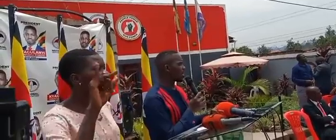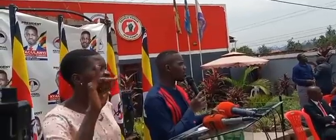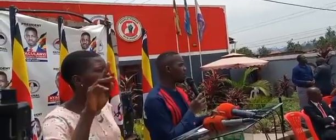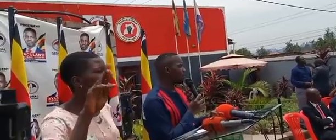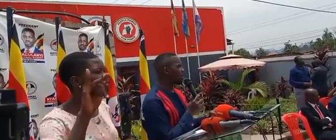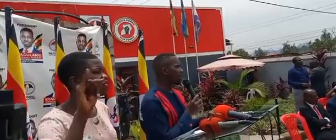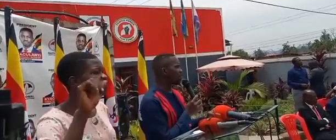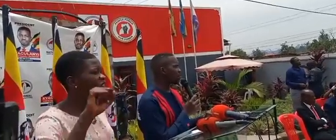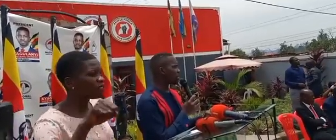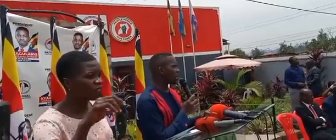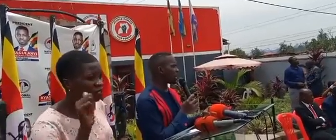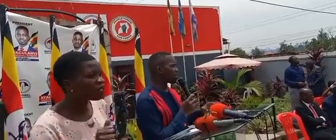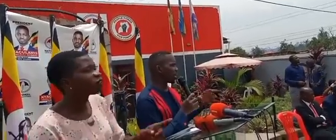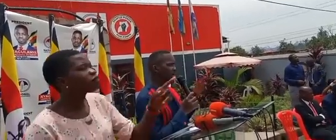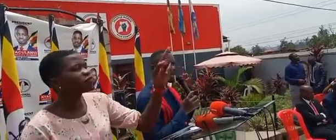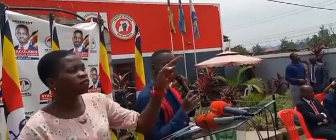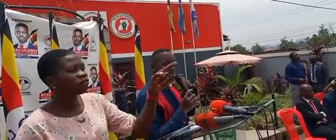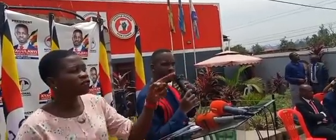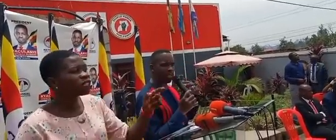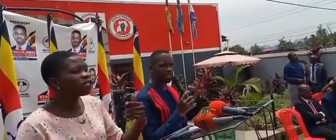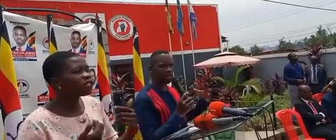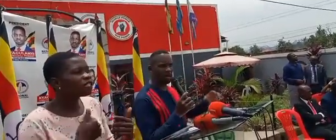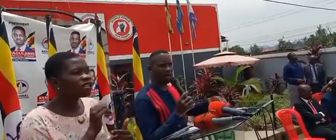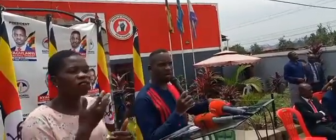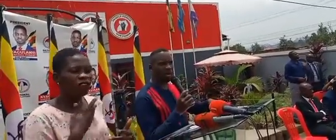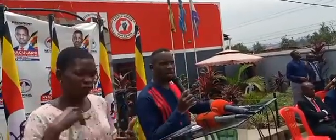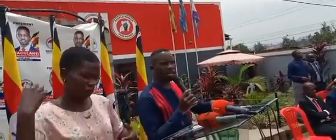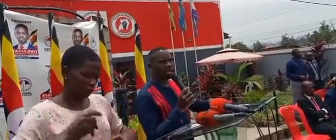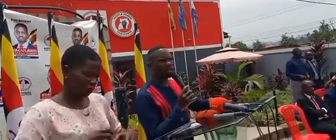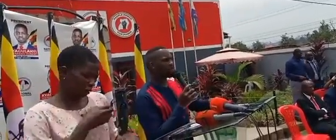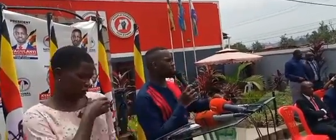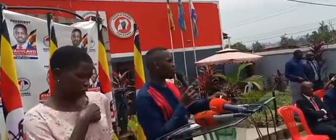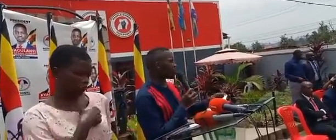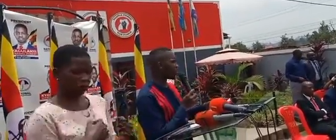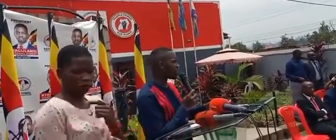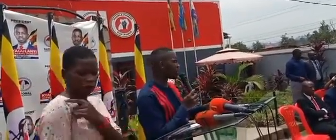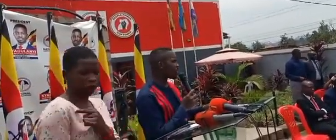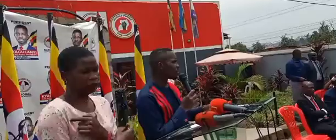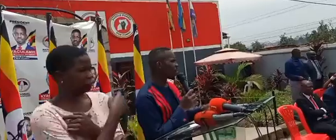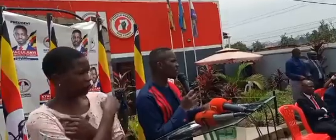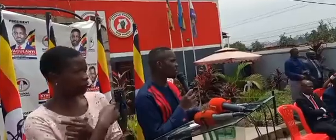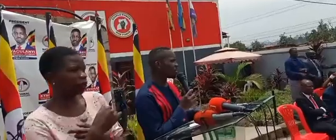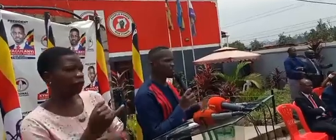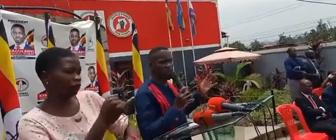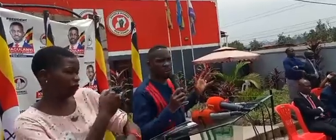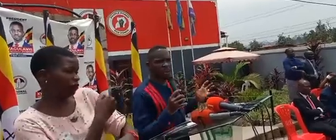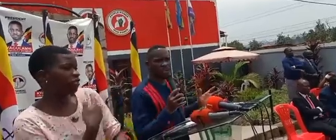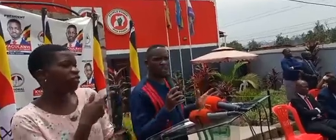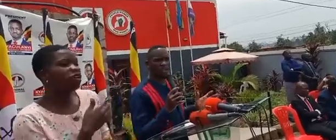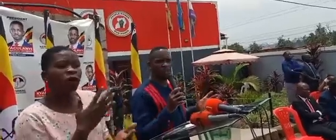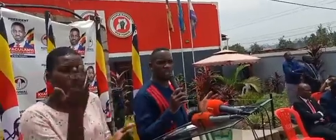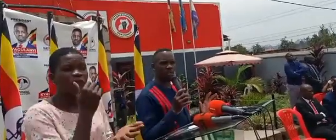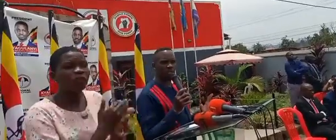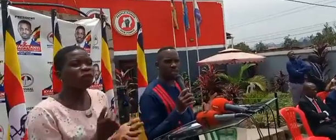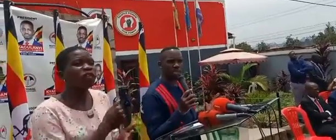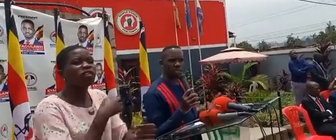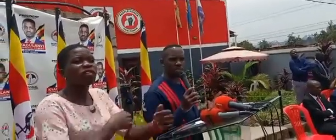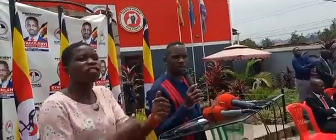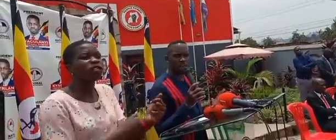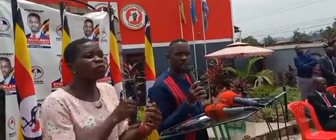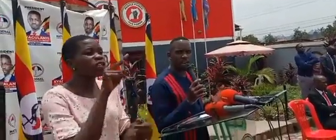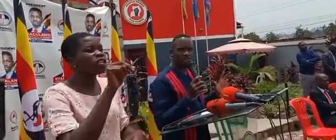Chimuli dirisa na ye twamubalaga kululi achai aina tocha max na muamba kiba muiso uwi tulwachi kwanga mwagizi wa